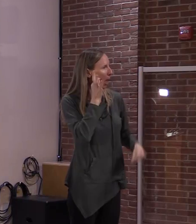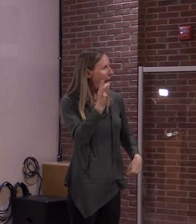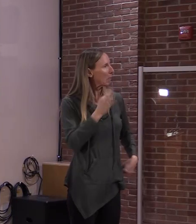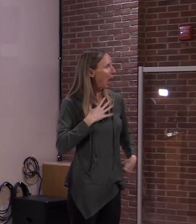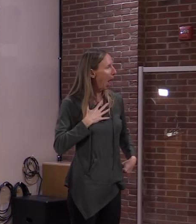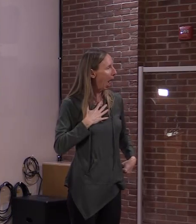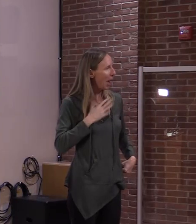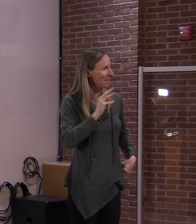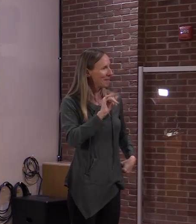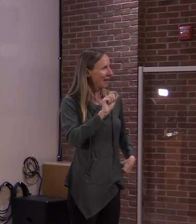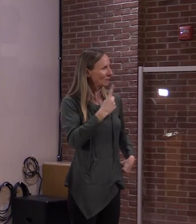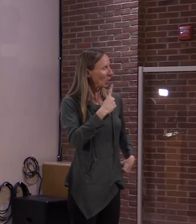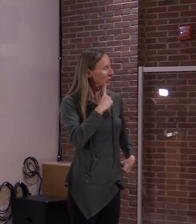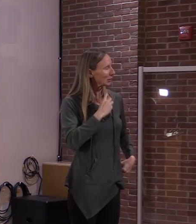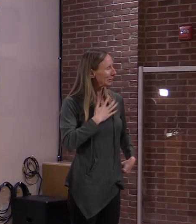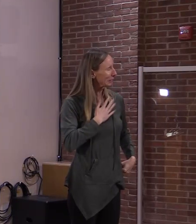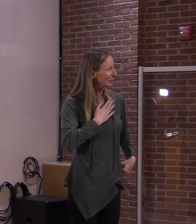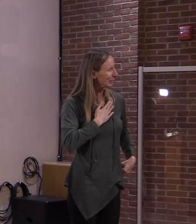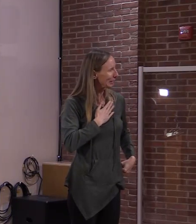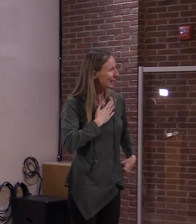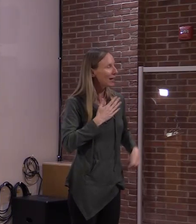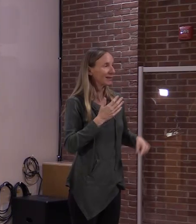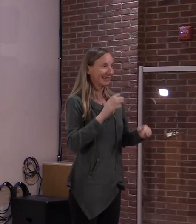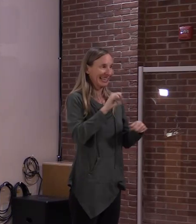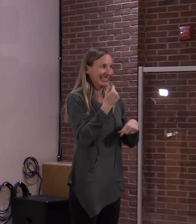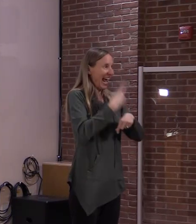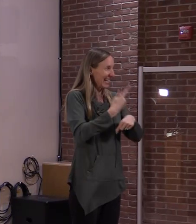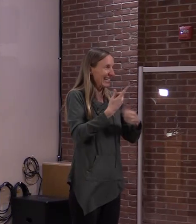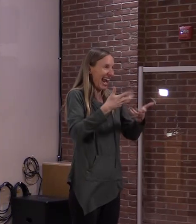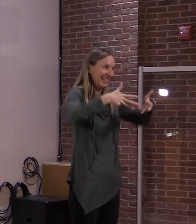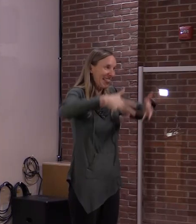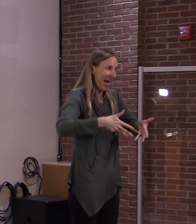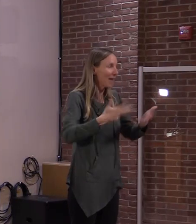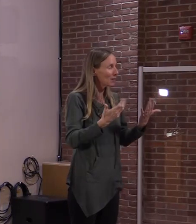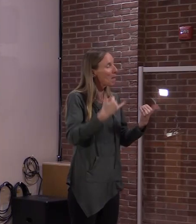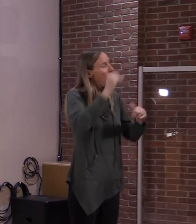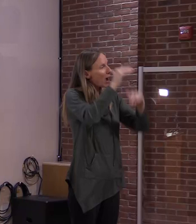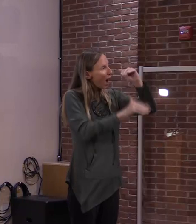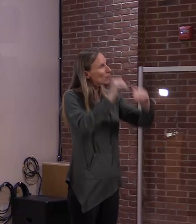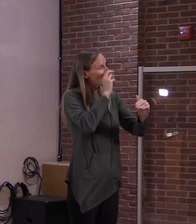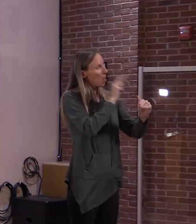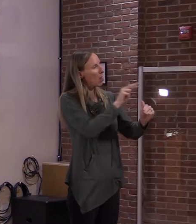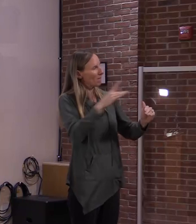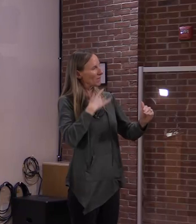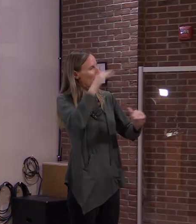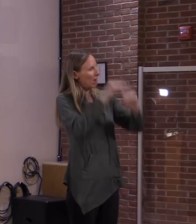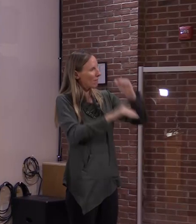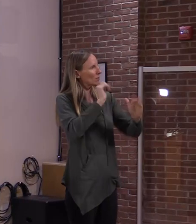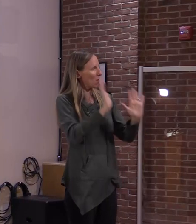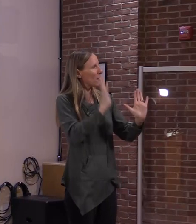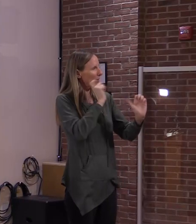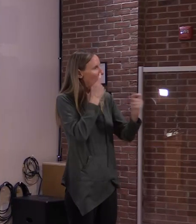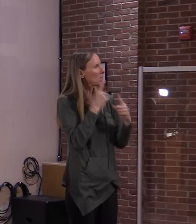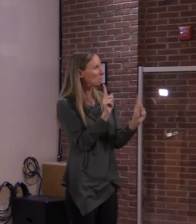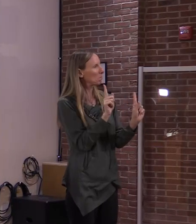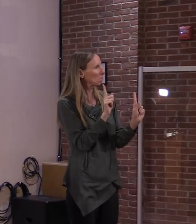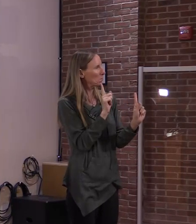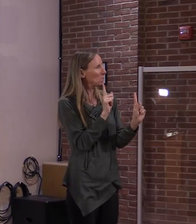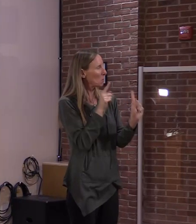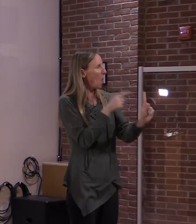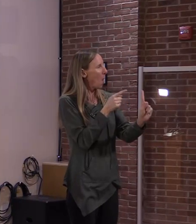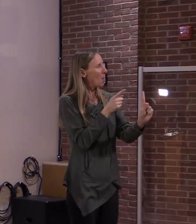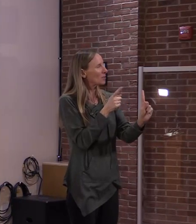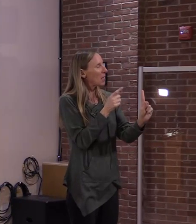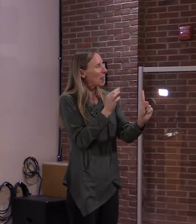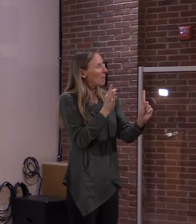1st. But as you can see, we're 10 days away from May 1st, and we're pretty much comfortable in that zone there in terms of reaching the goal.